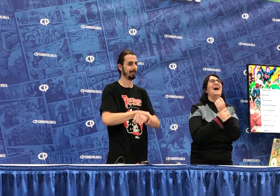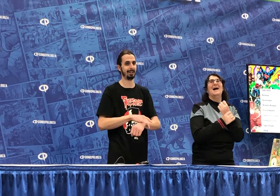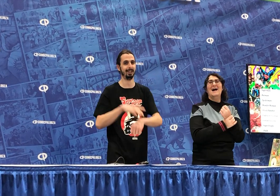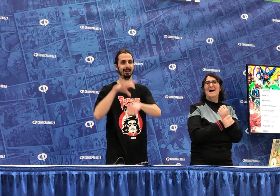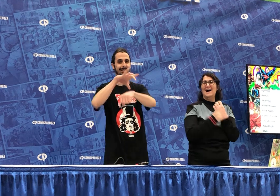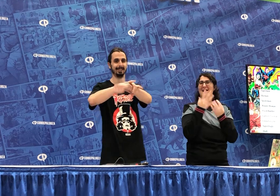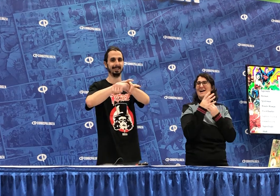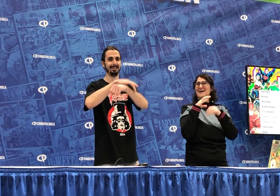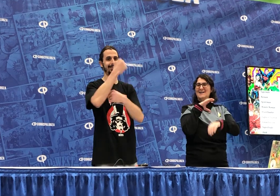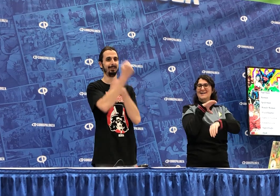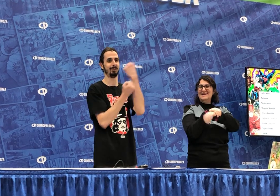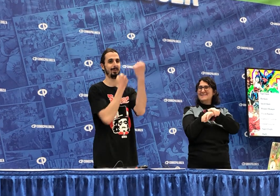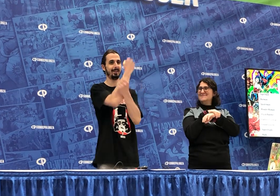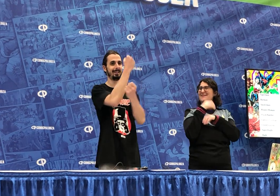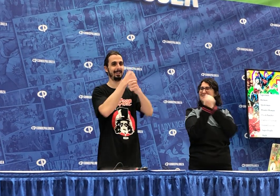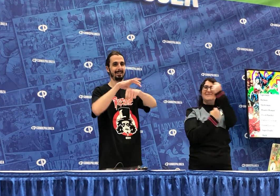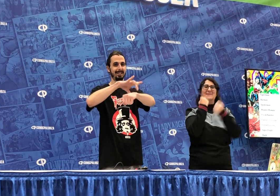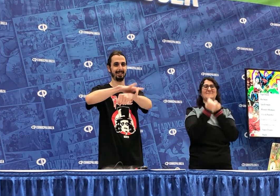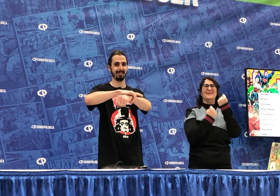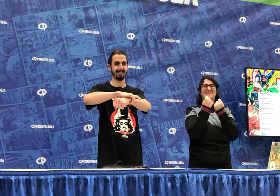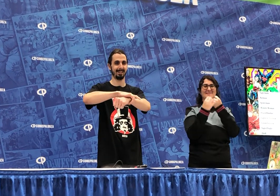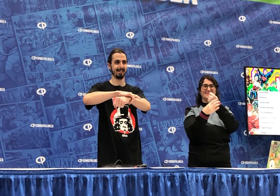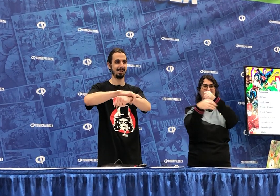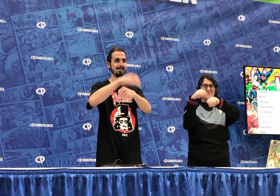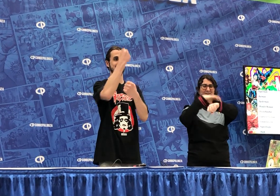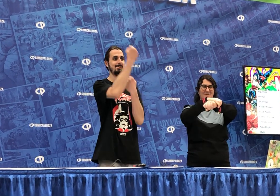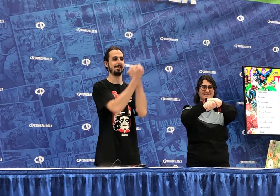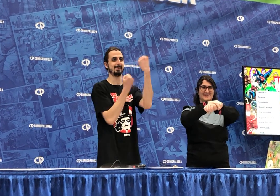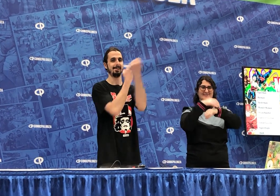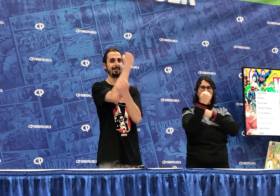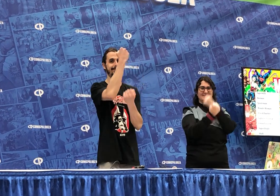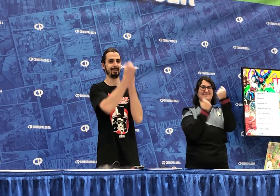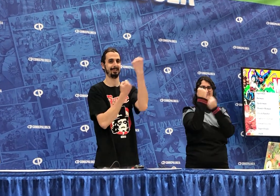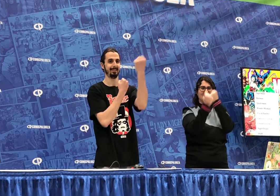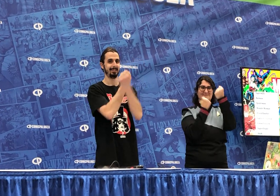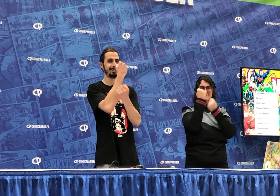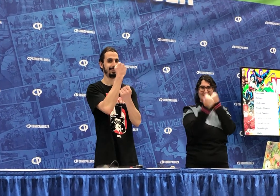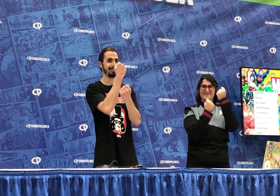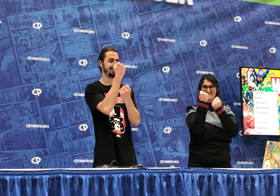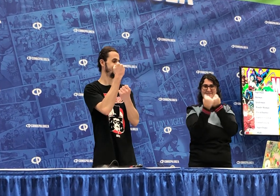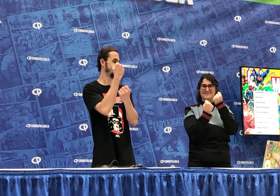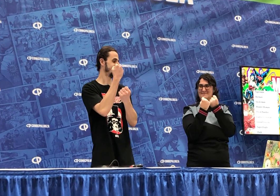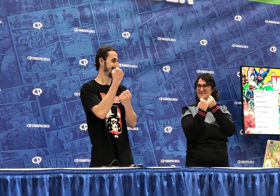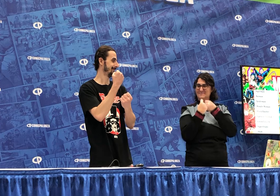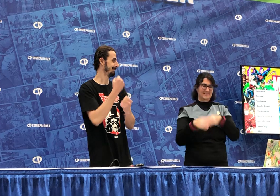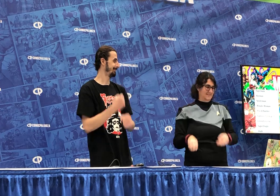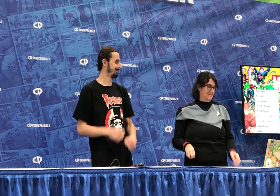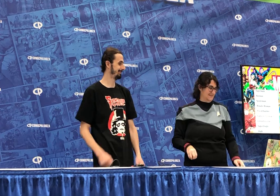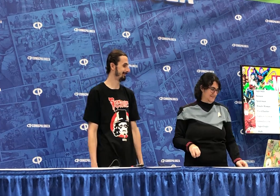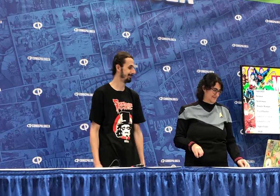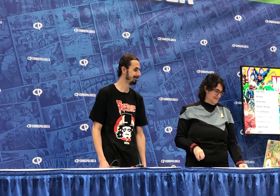Okay, yeah, you show the bracers and then you do Wonder Woman like this. So you show the bracer and then you do like this with your arms for Wonder